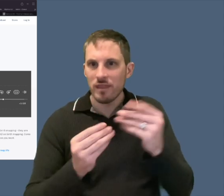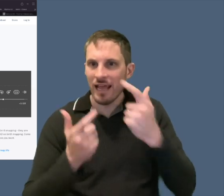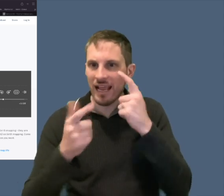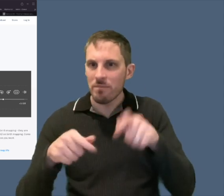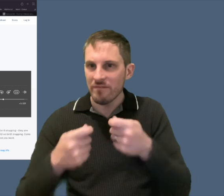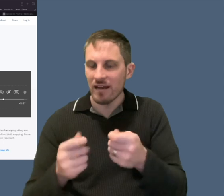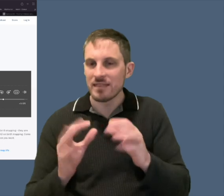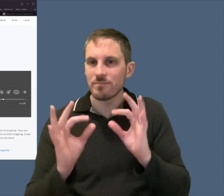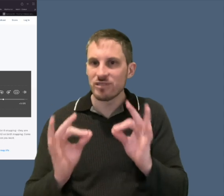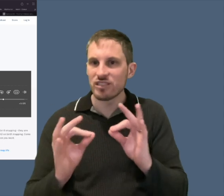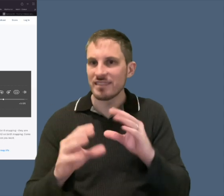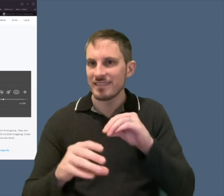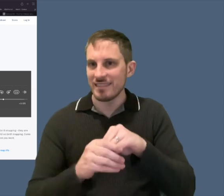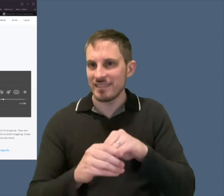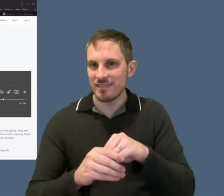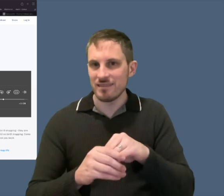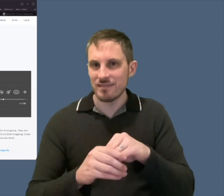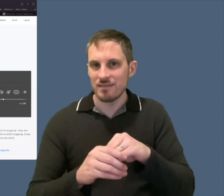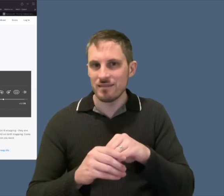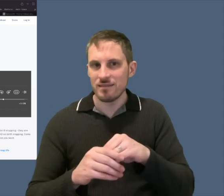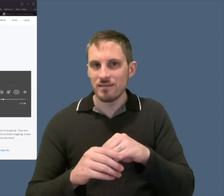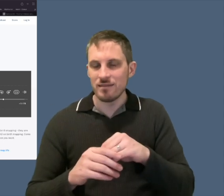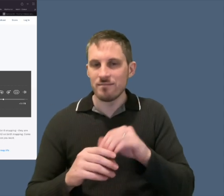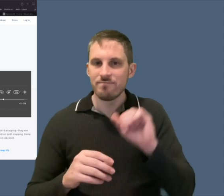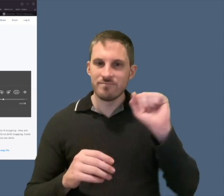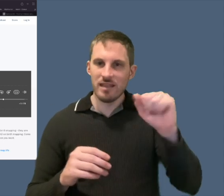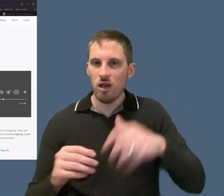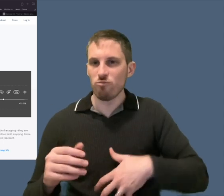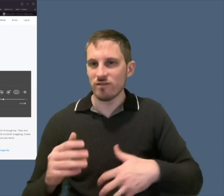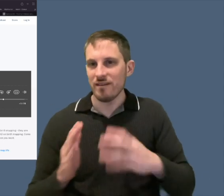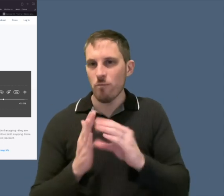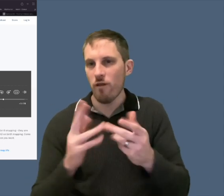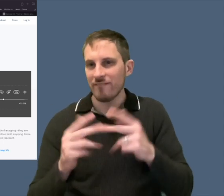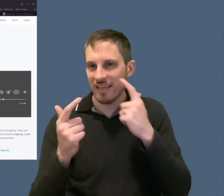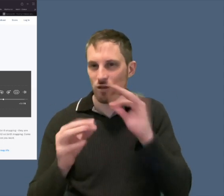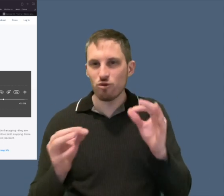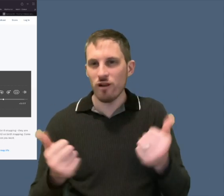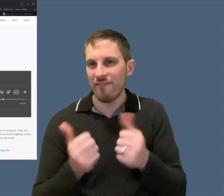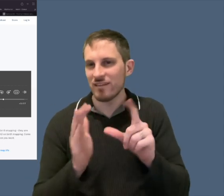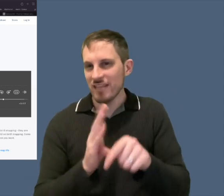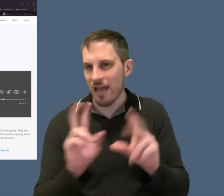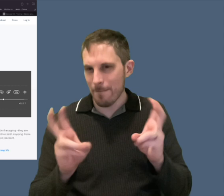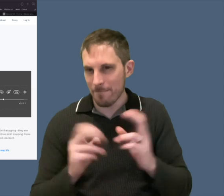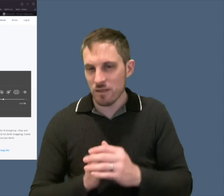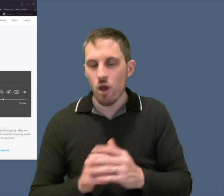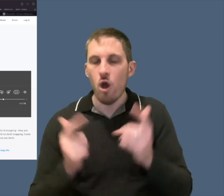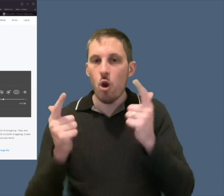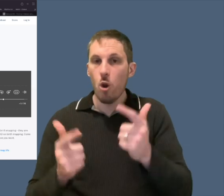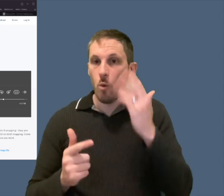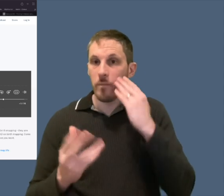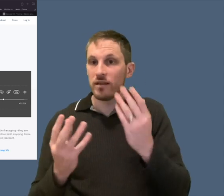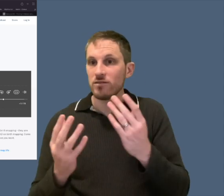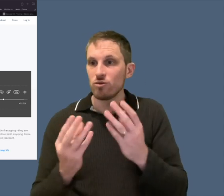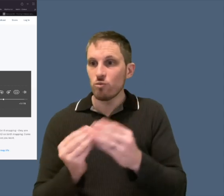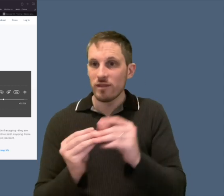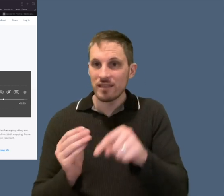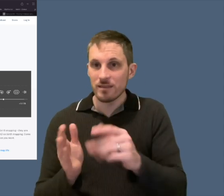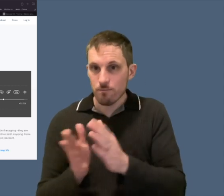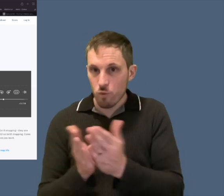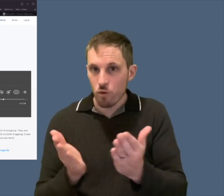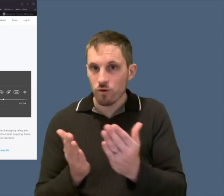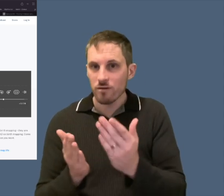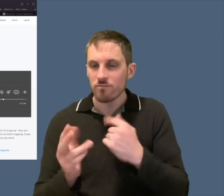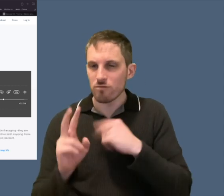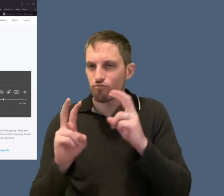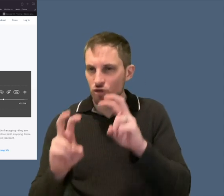in, surprise, surprise, the obstetric model of care. So what are women doing with this book? How are they using it? But also what